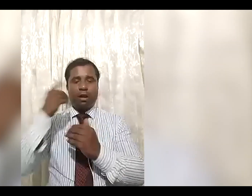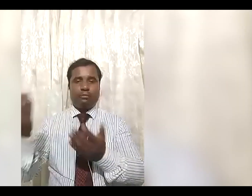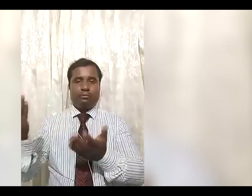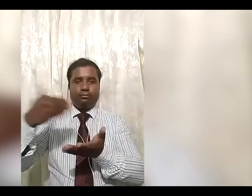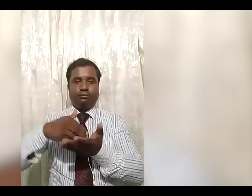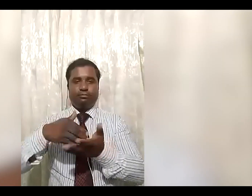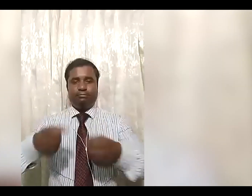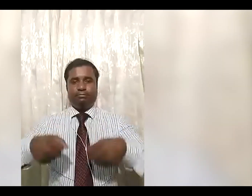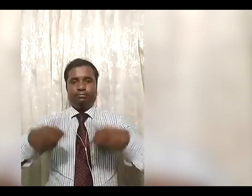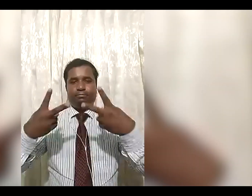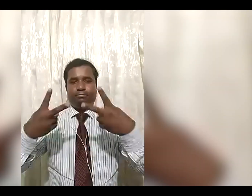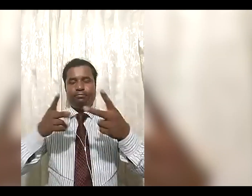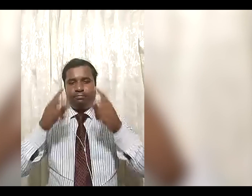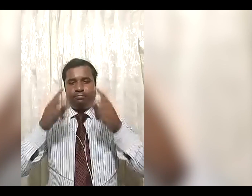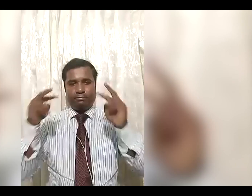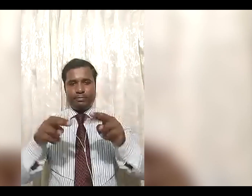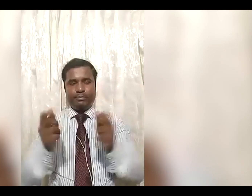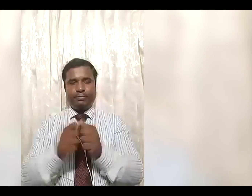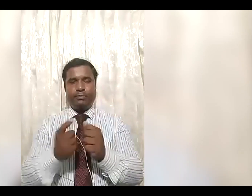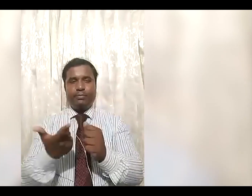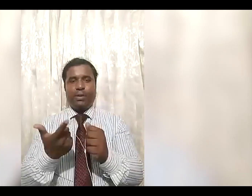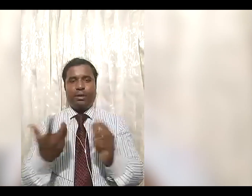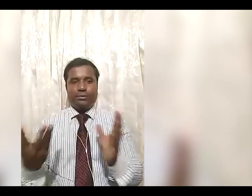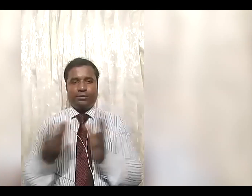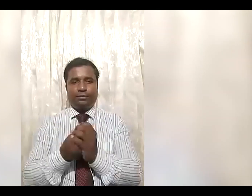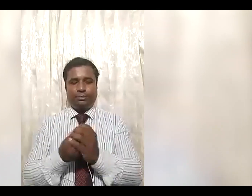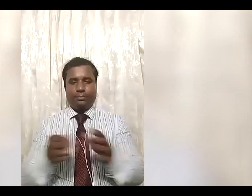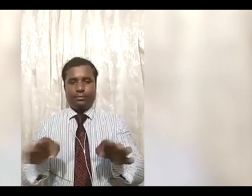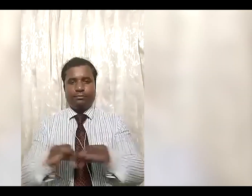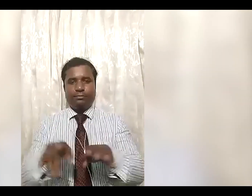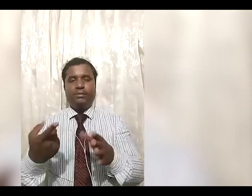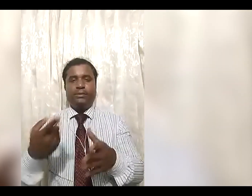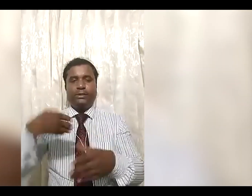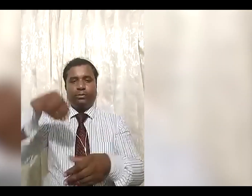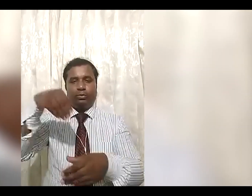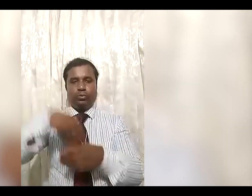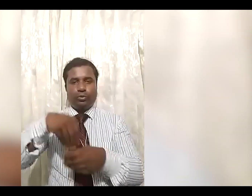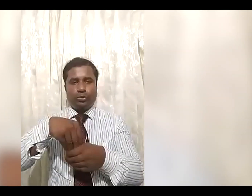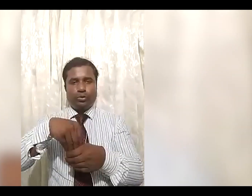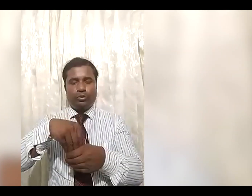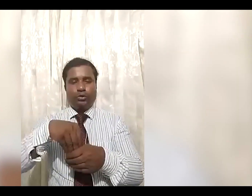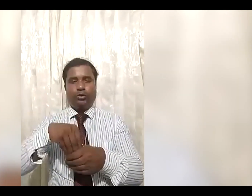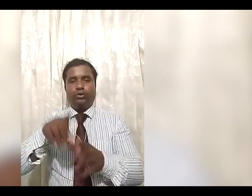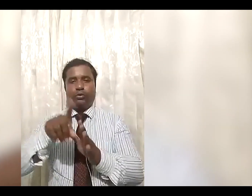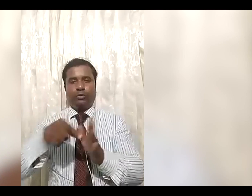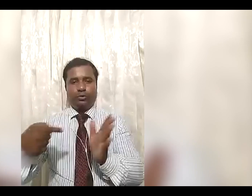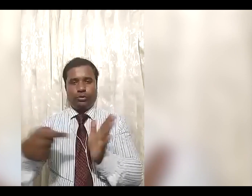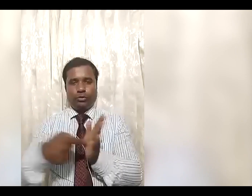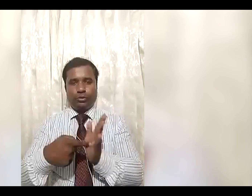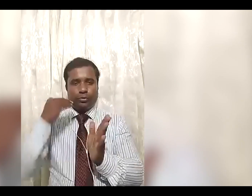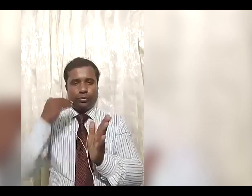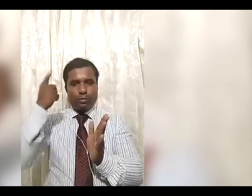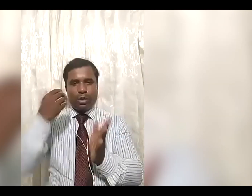about inclusion in electoral processes. It tells us that this